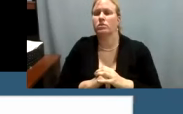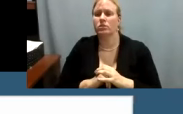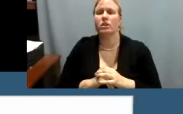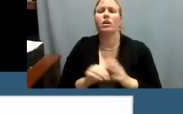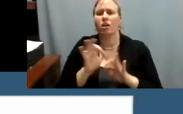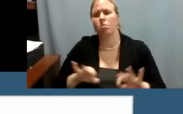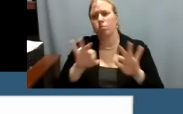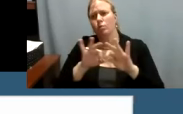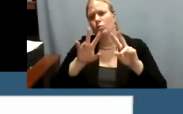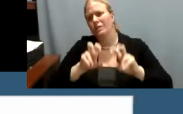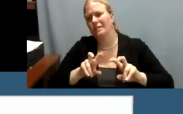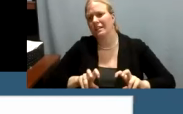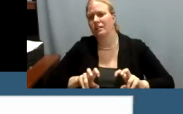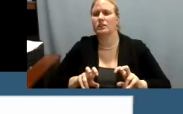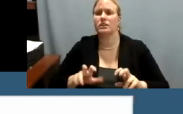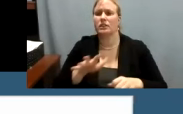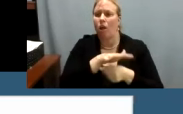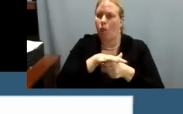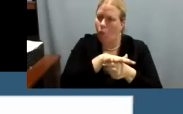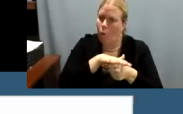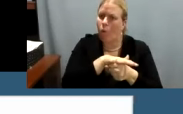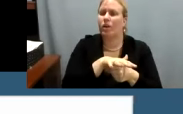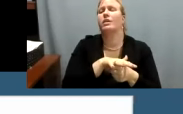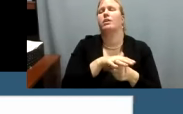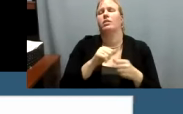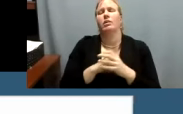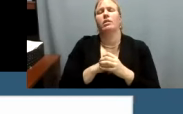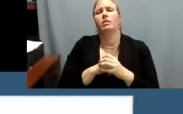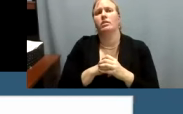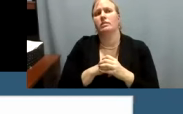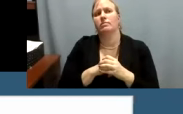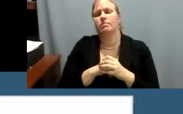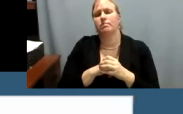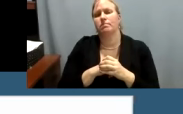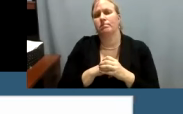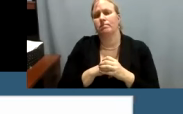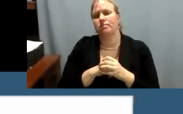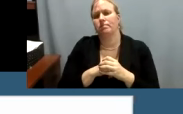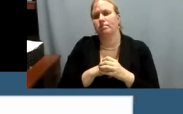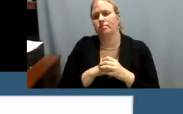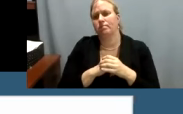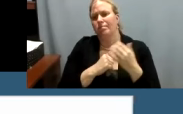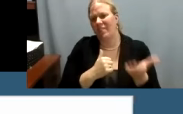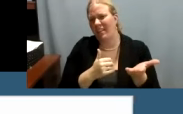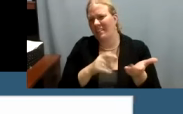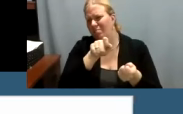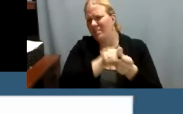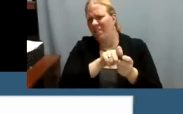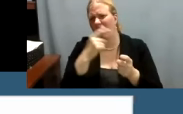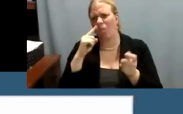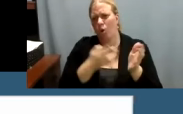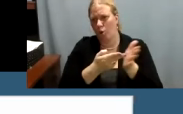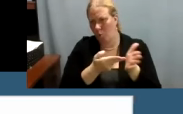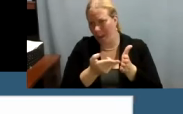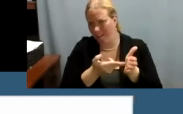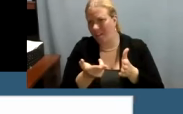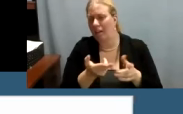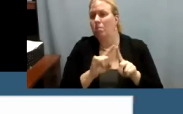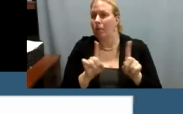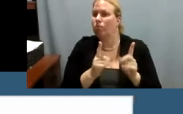where we are locally um this is um the hospitalization for greater new haven but these are some of the metrics that we are using